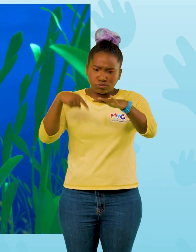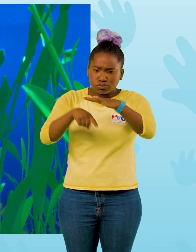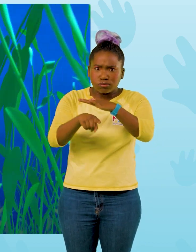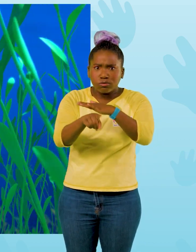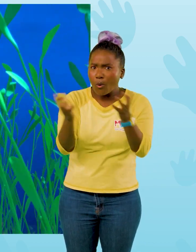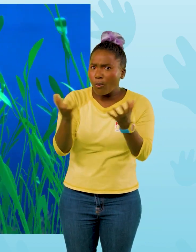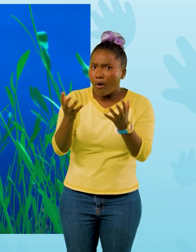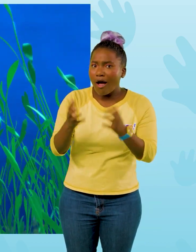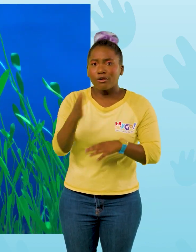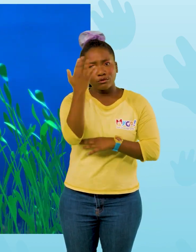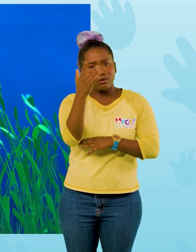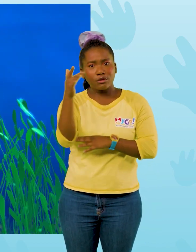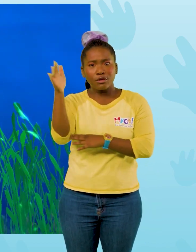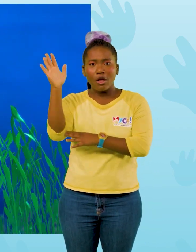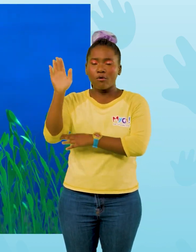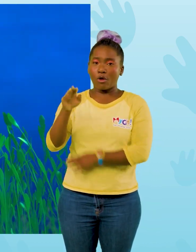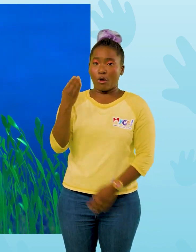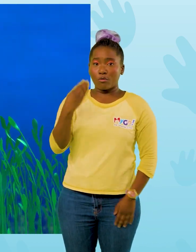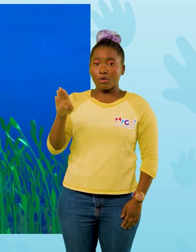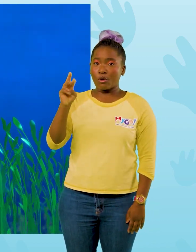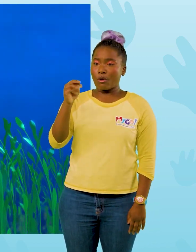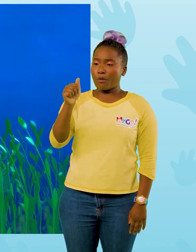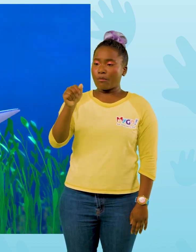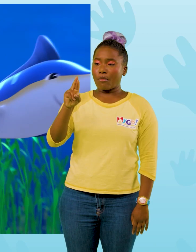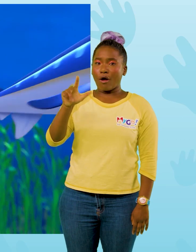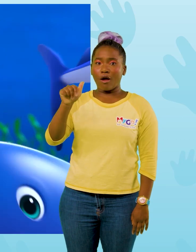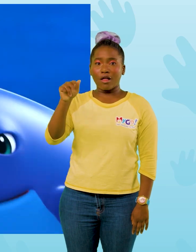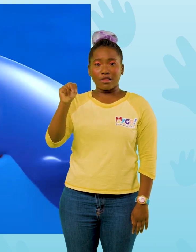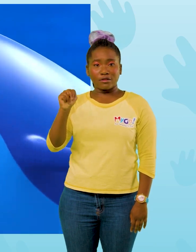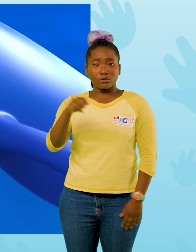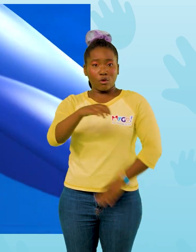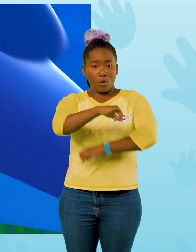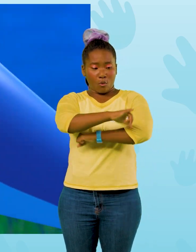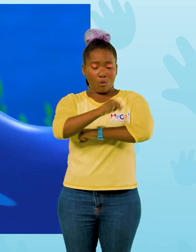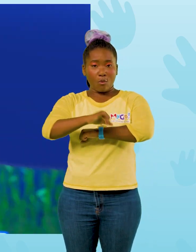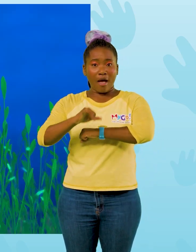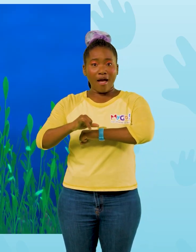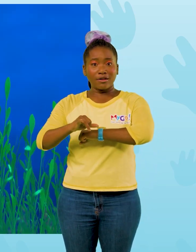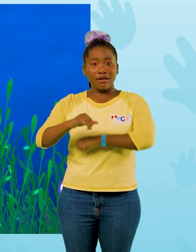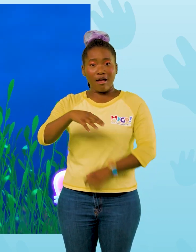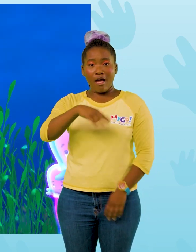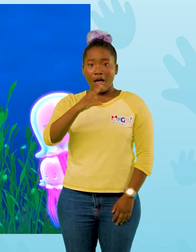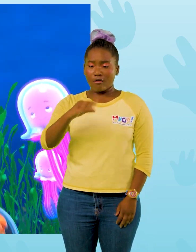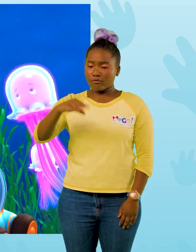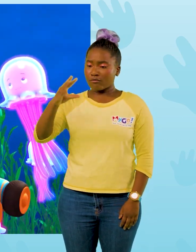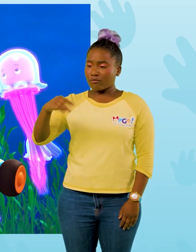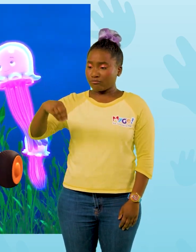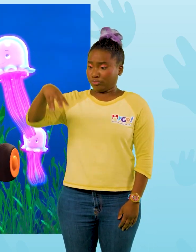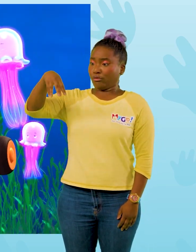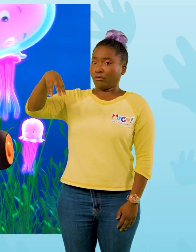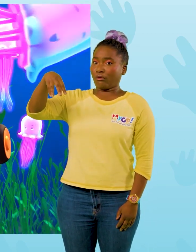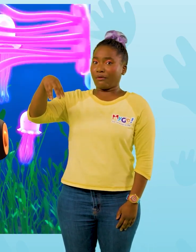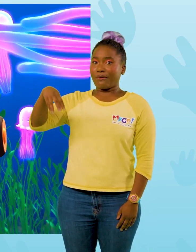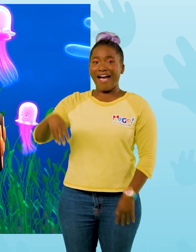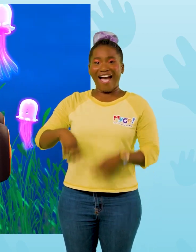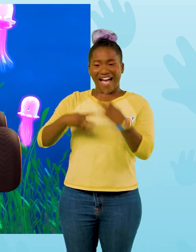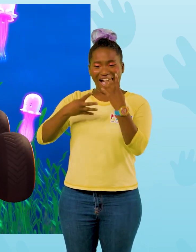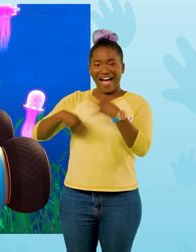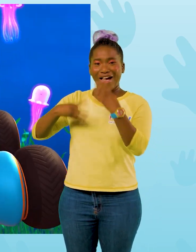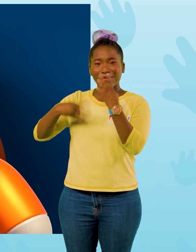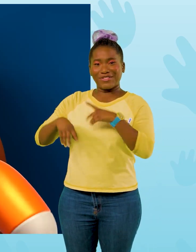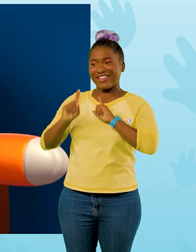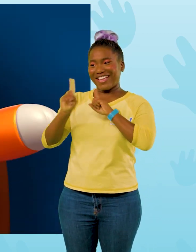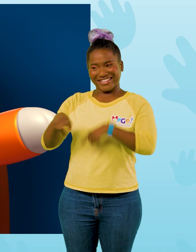ocean? There's a kelp forest, blue marlins, huge whales, and a jellyfish that lights up. Upload